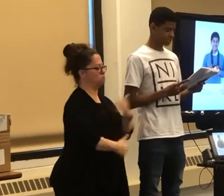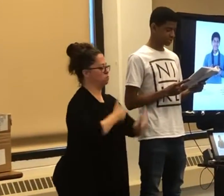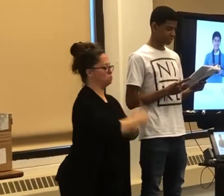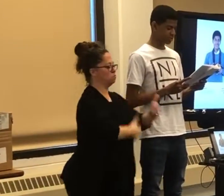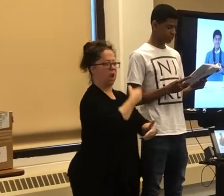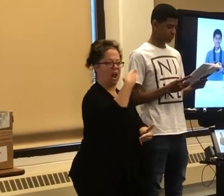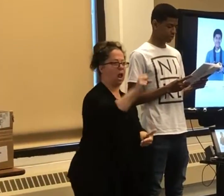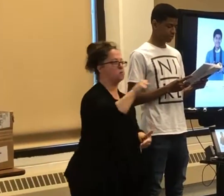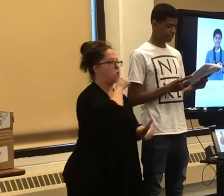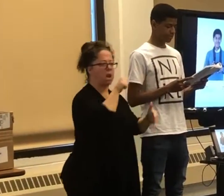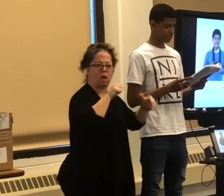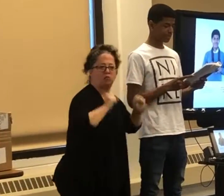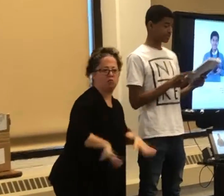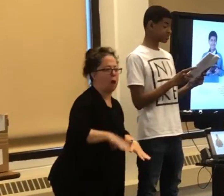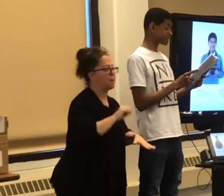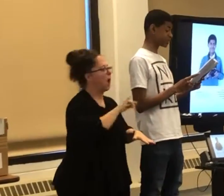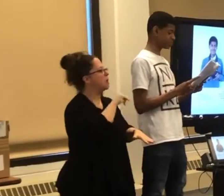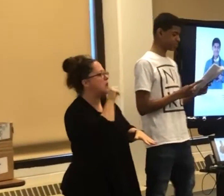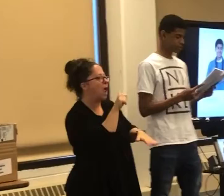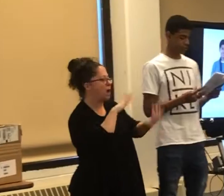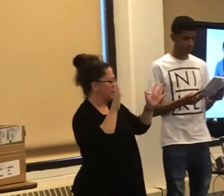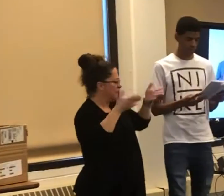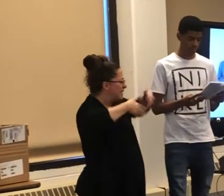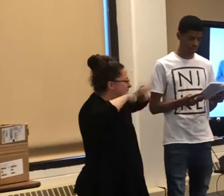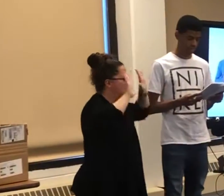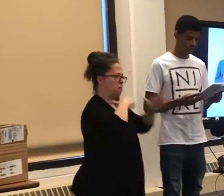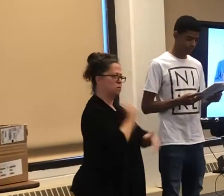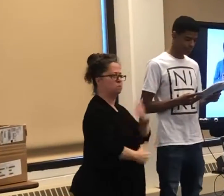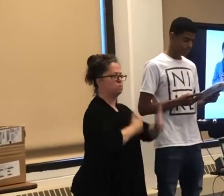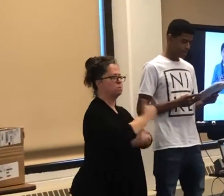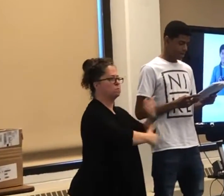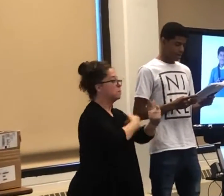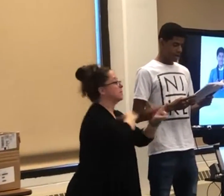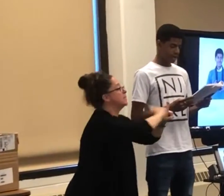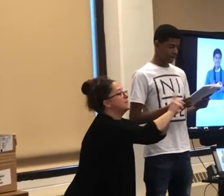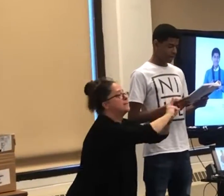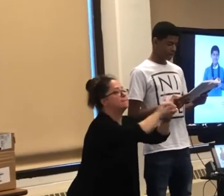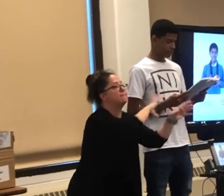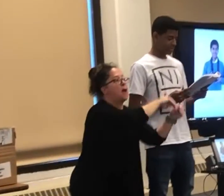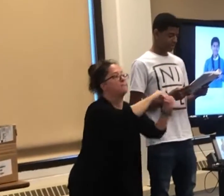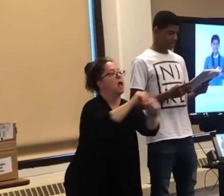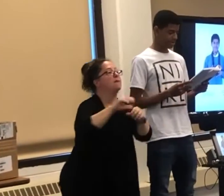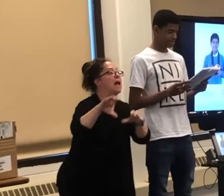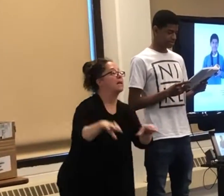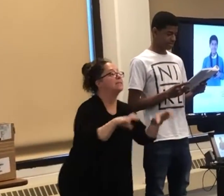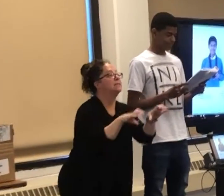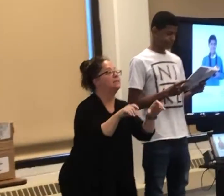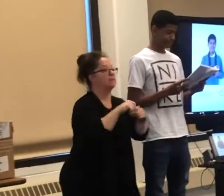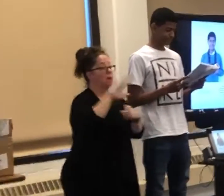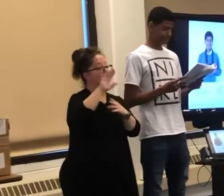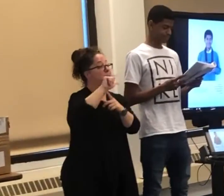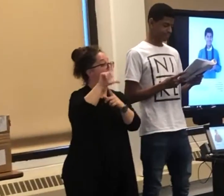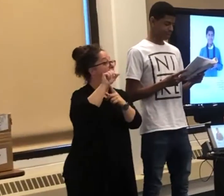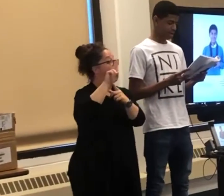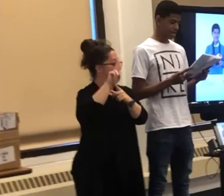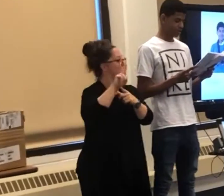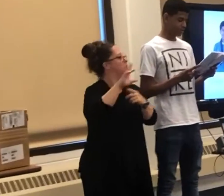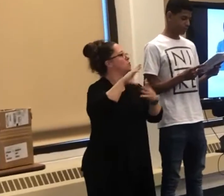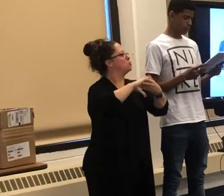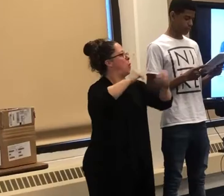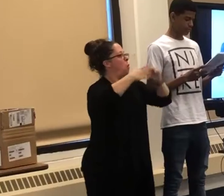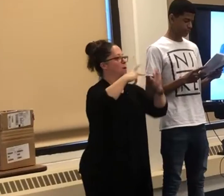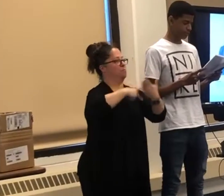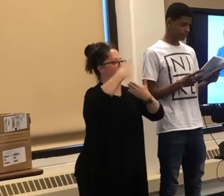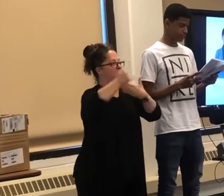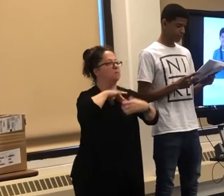opportunities such as this one, Blue Story Project. And I do my best. I